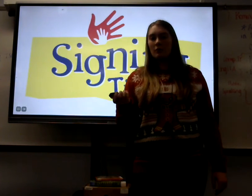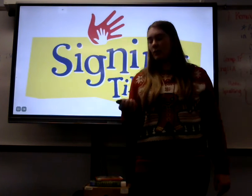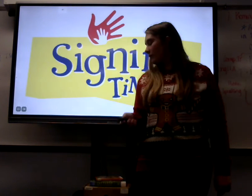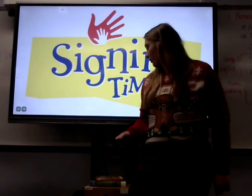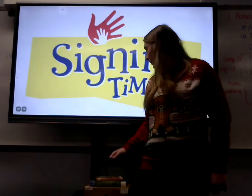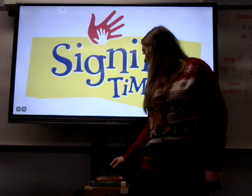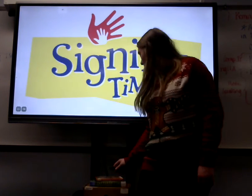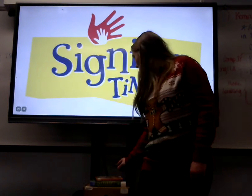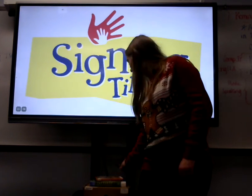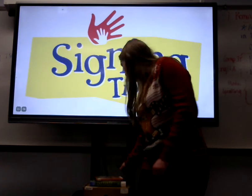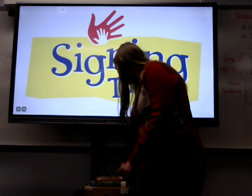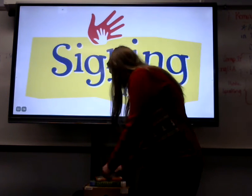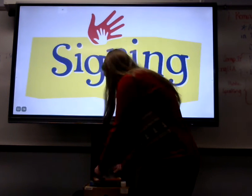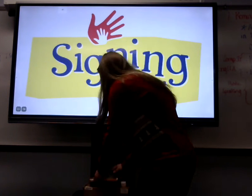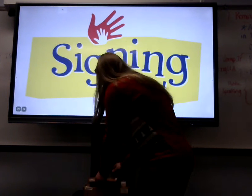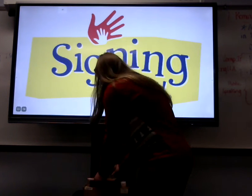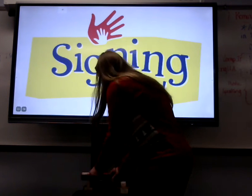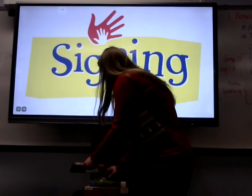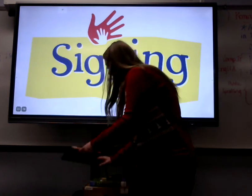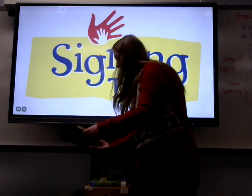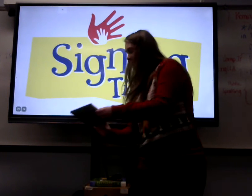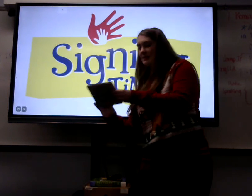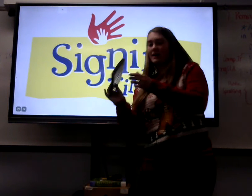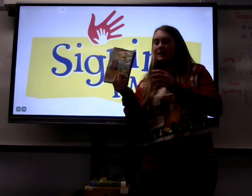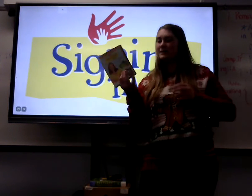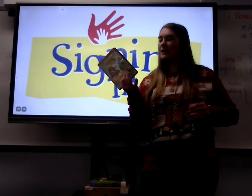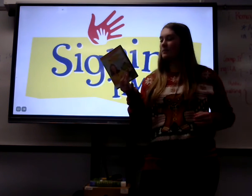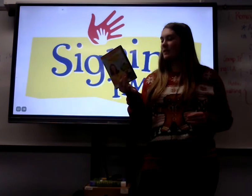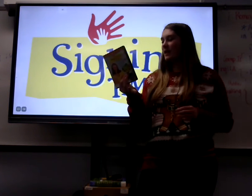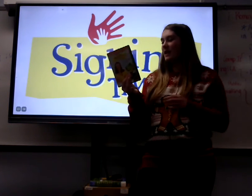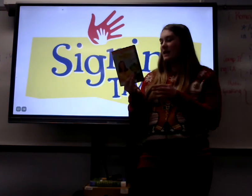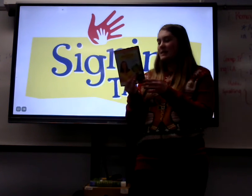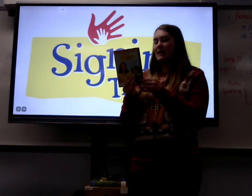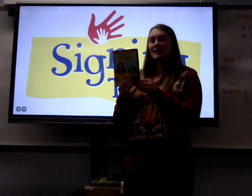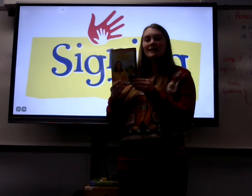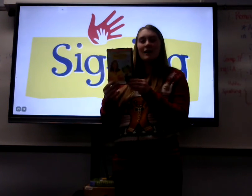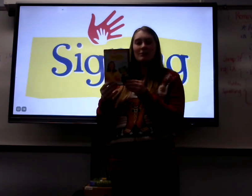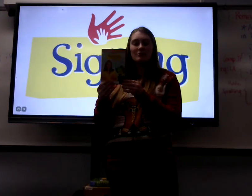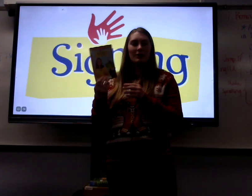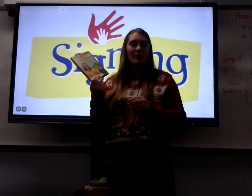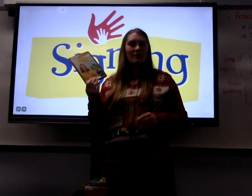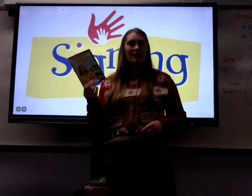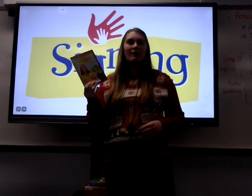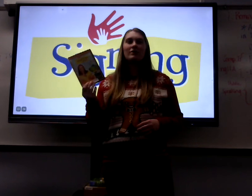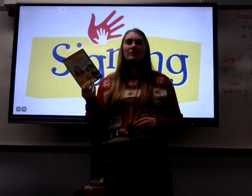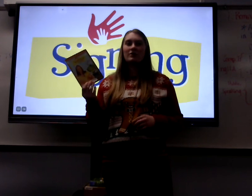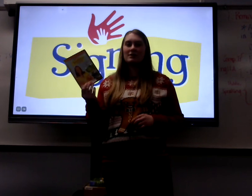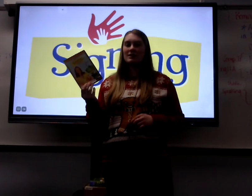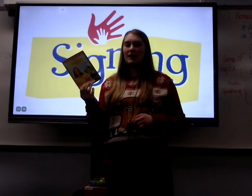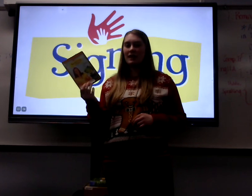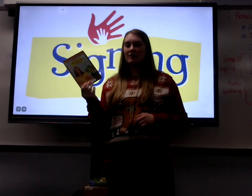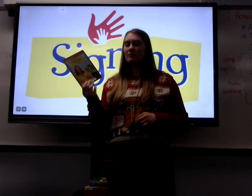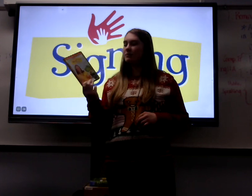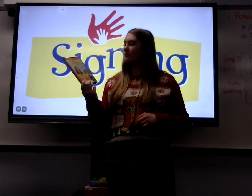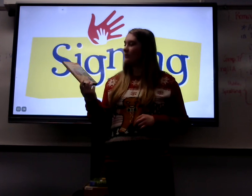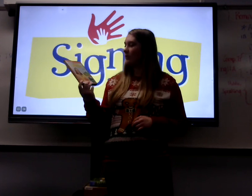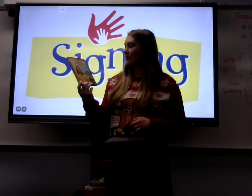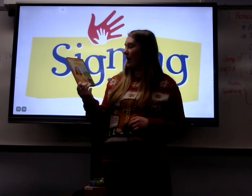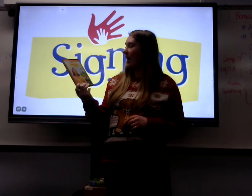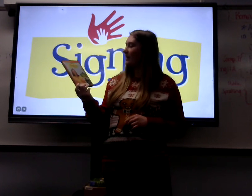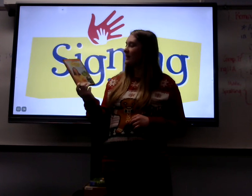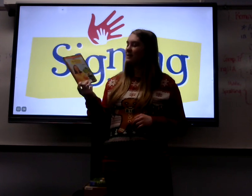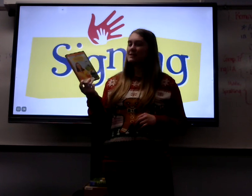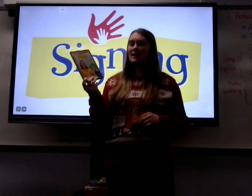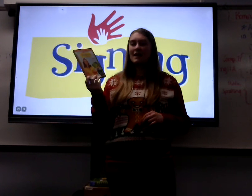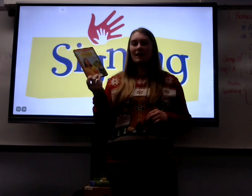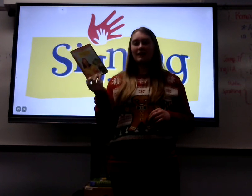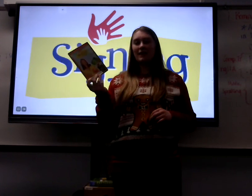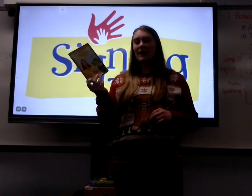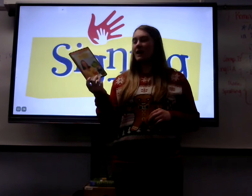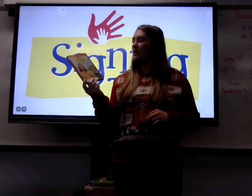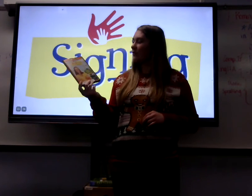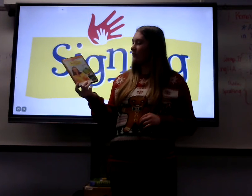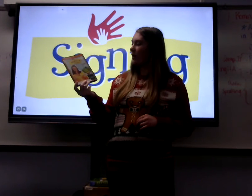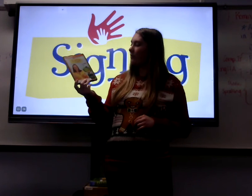Before we go, I want to talk a little bit about Signing Time. Signing Time was one of my favorite shows as a kid from Alex, Leah, and they're from